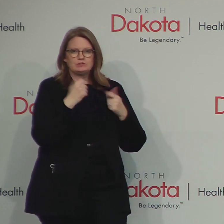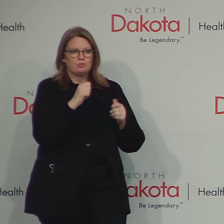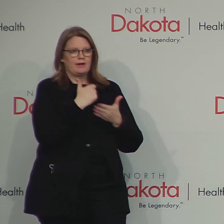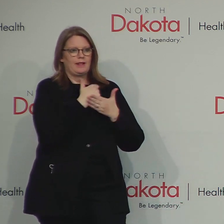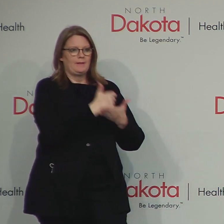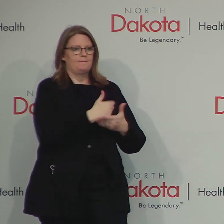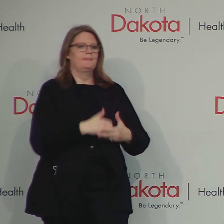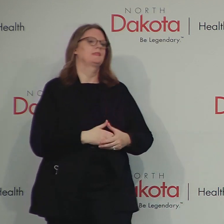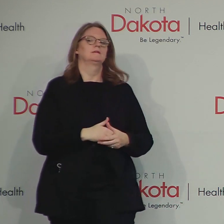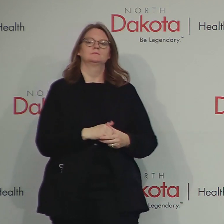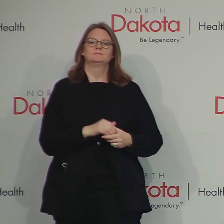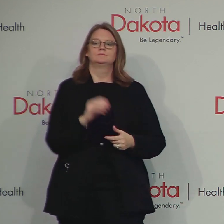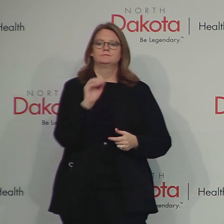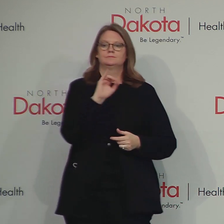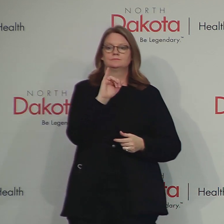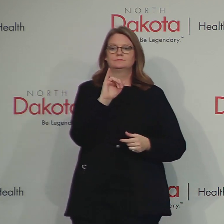front.